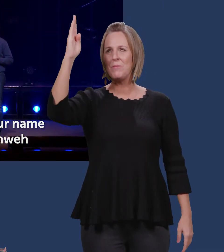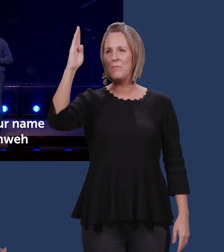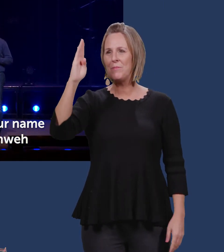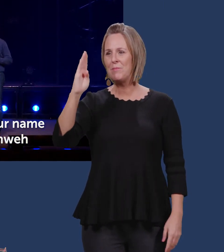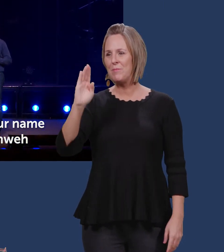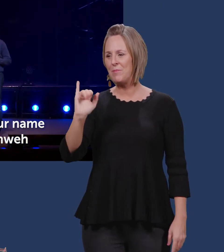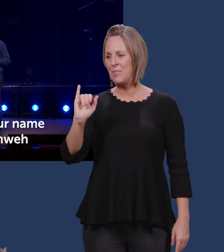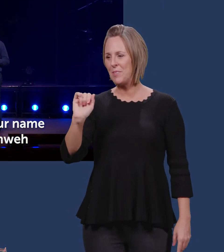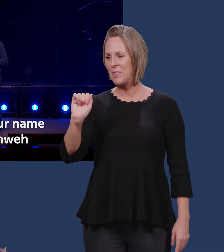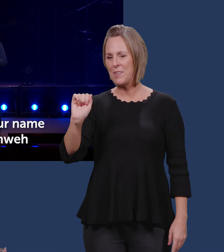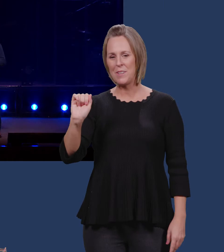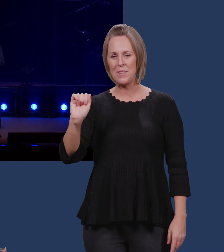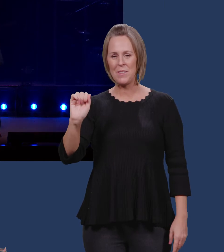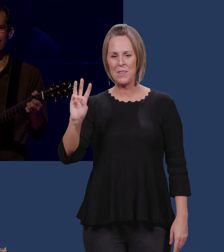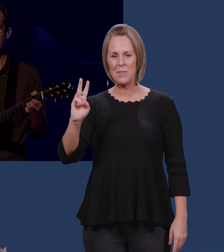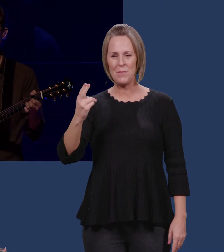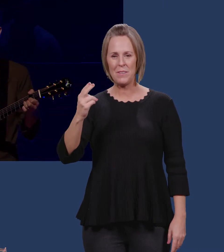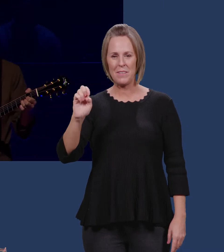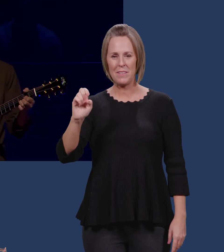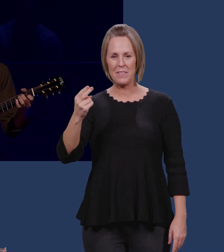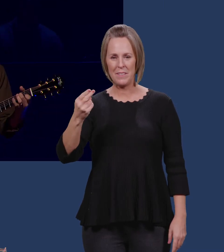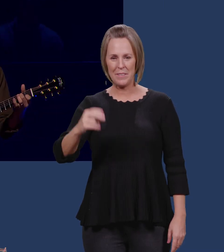Yahweh.